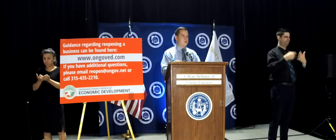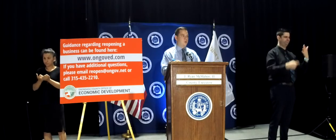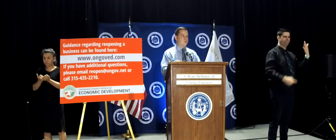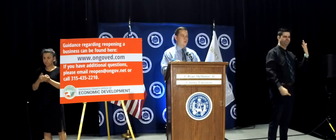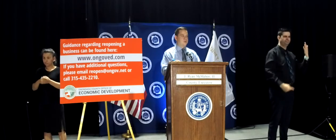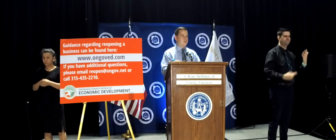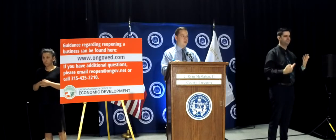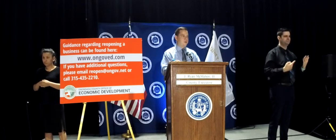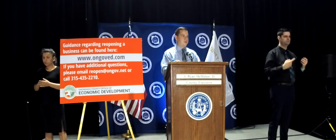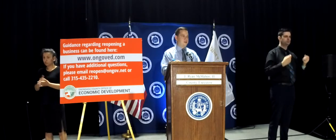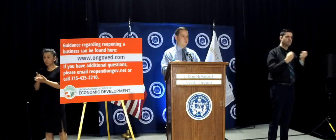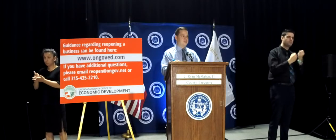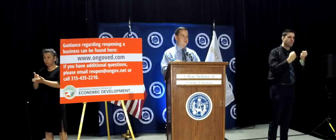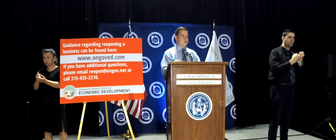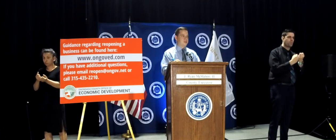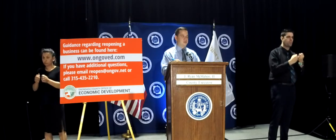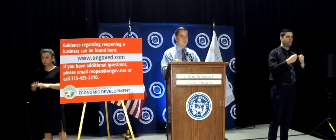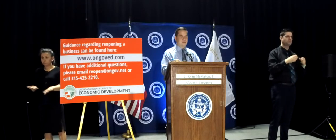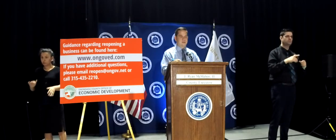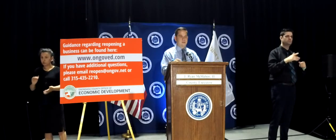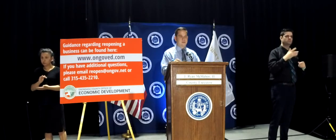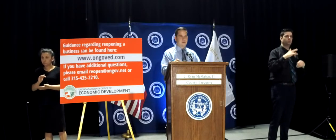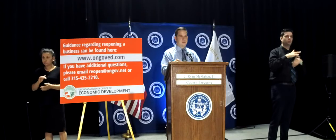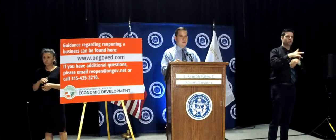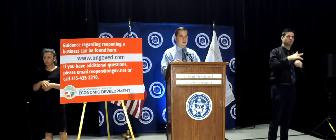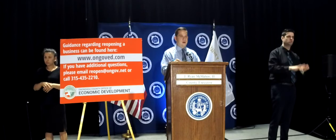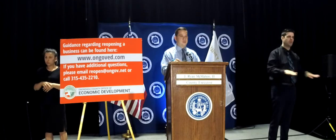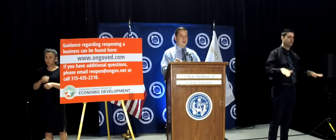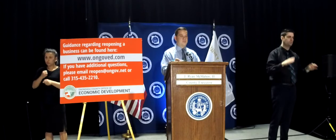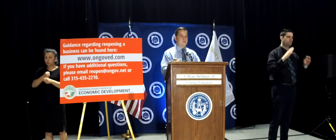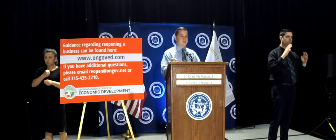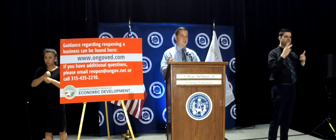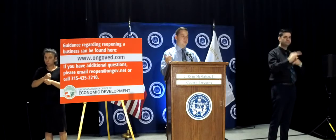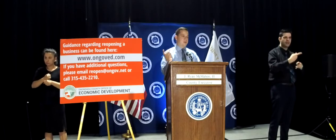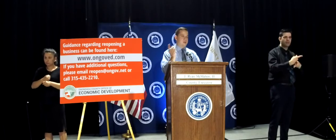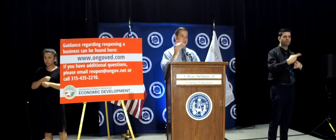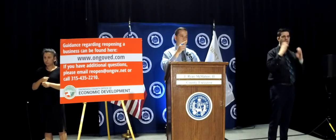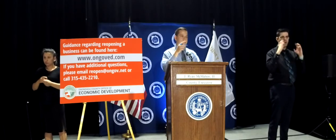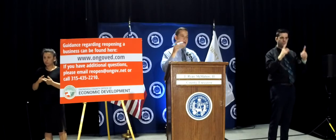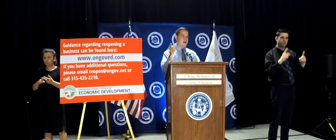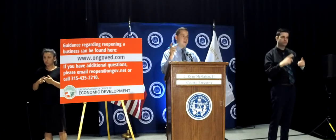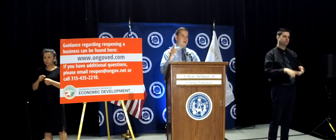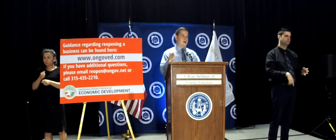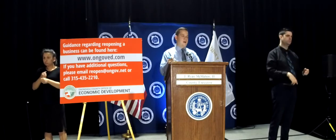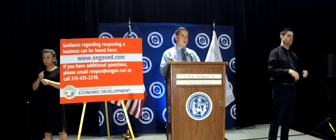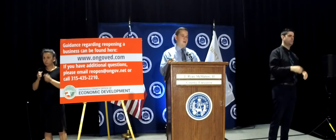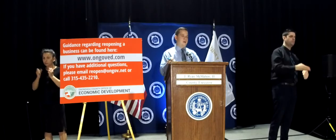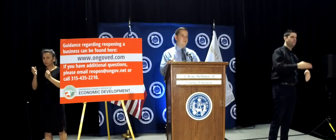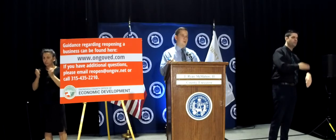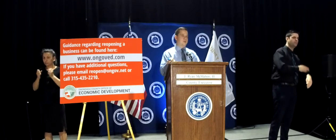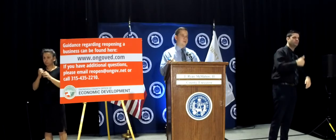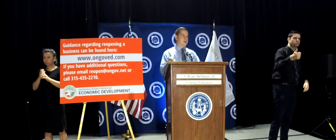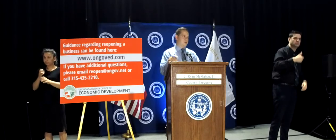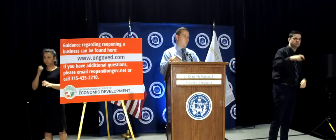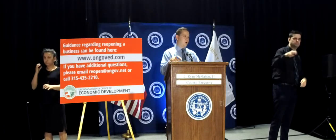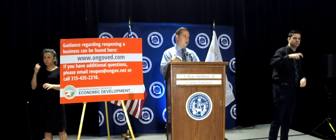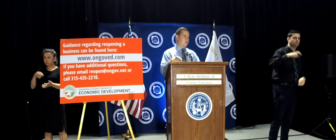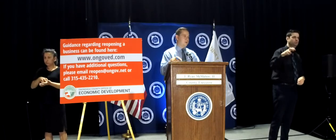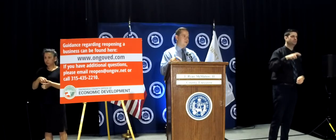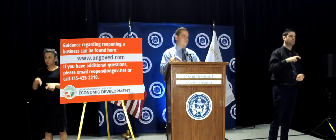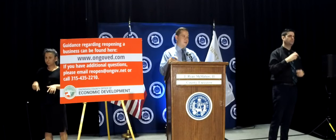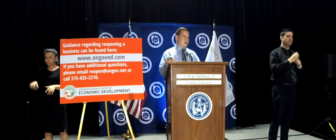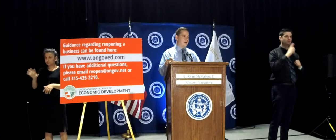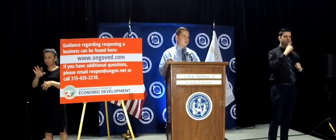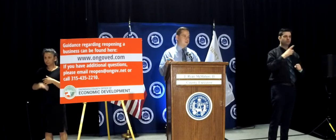and workforce development investments, education investments, transportation, making sure that folks can get to